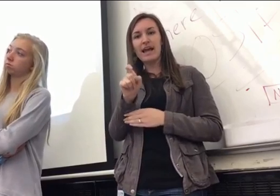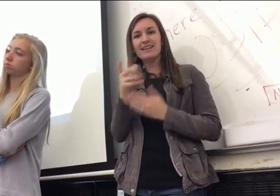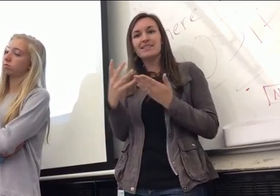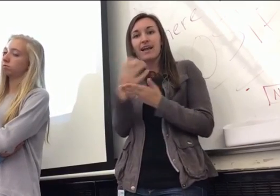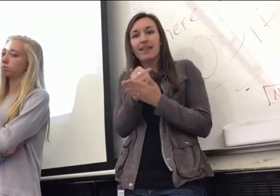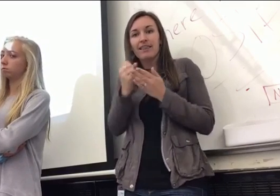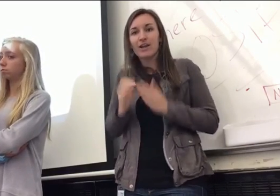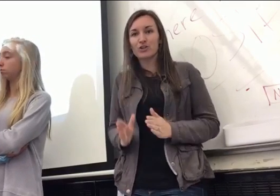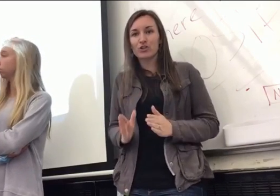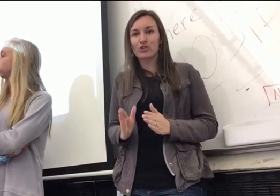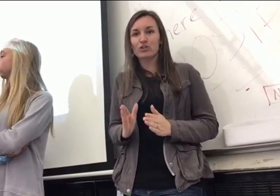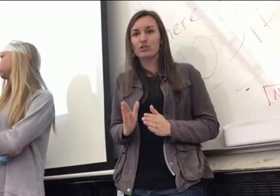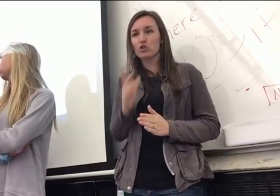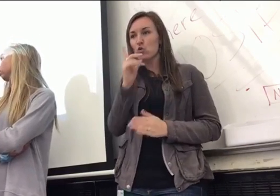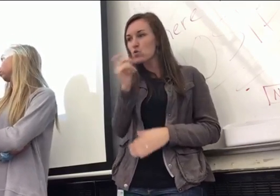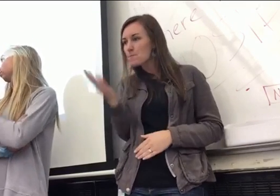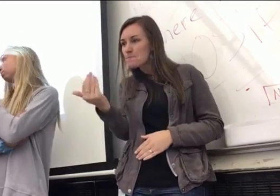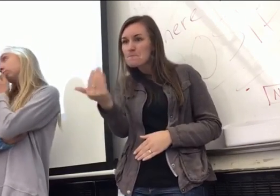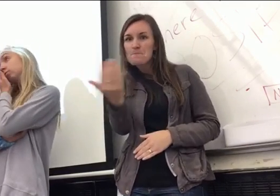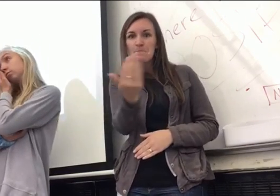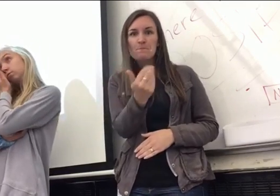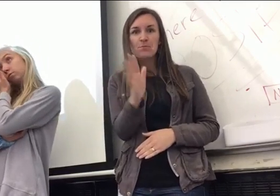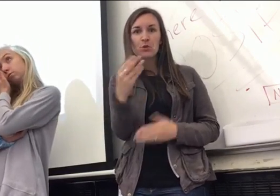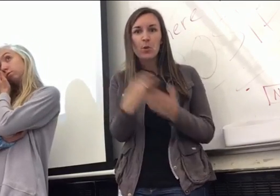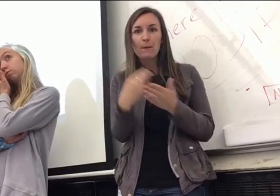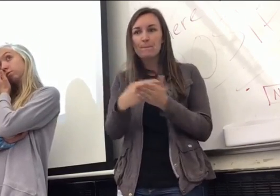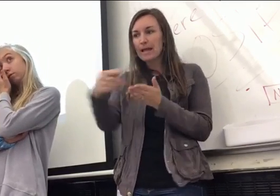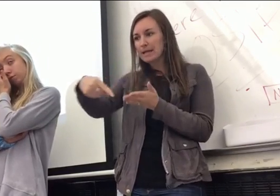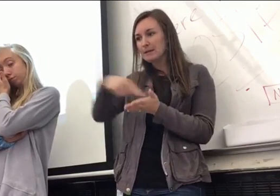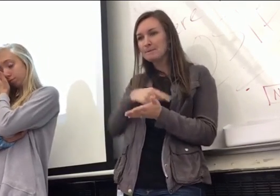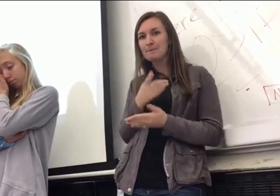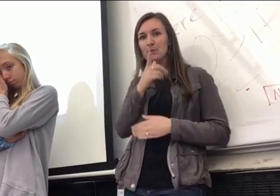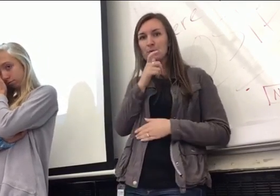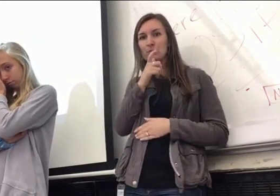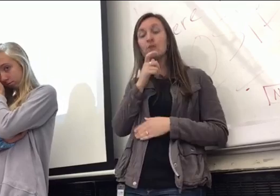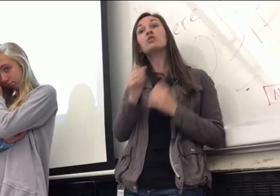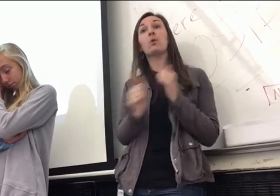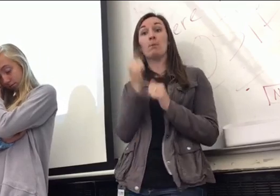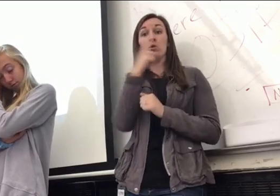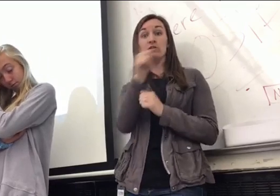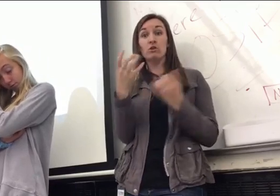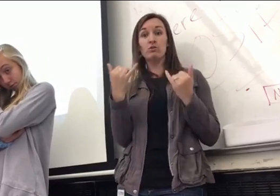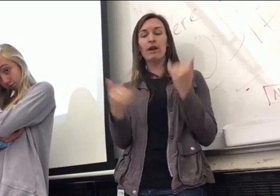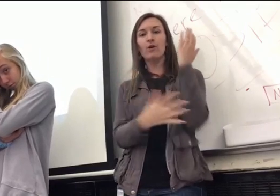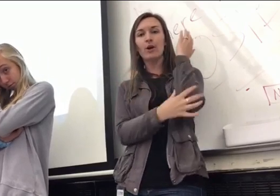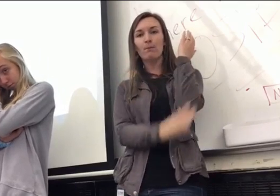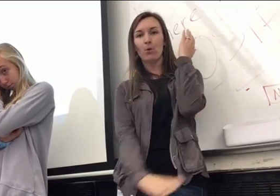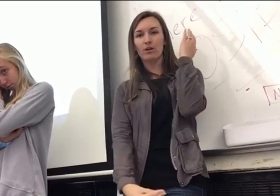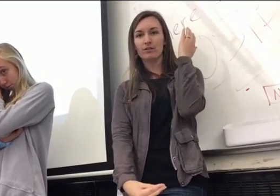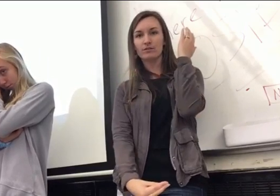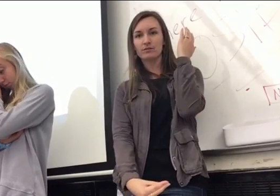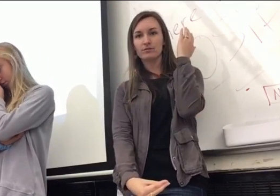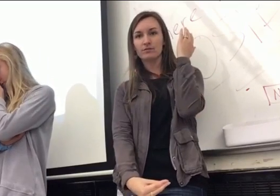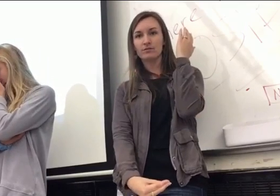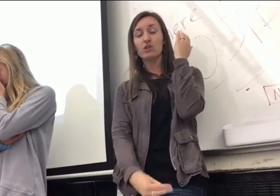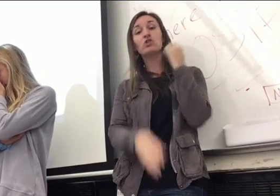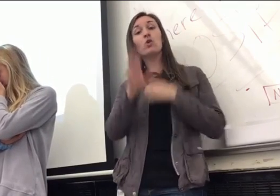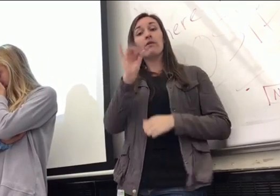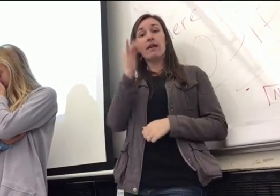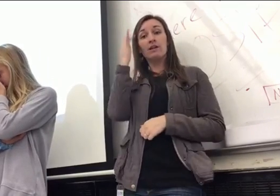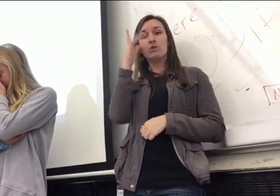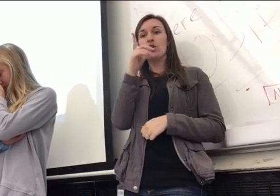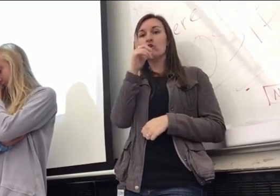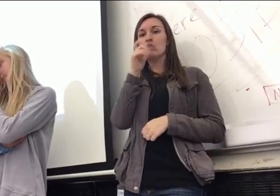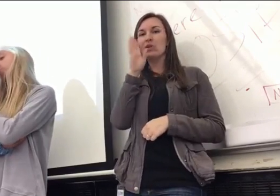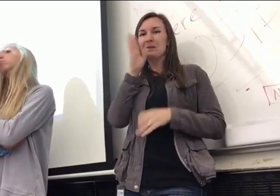right? They have 10 pieces of candy each. Now, most of you are poor, right? Now, this is why, who is going to be probably the